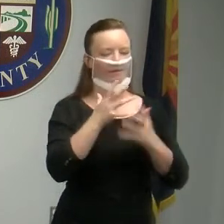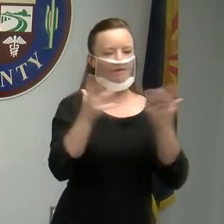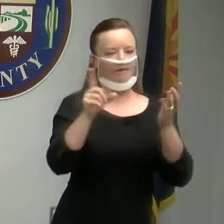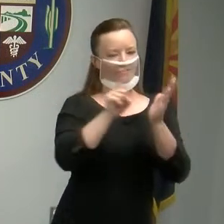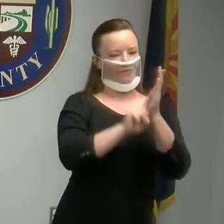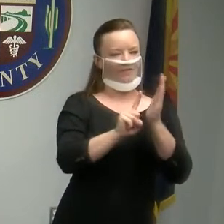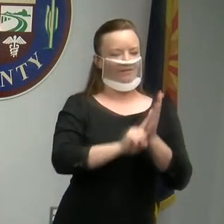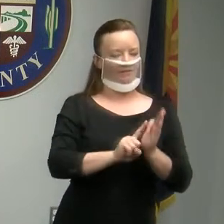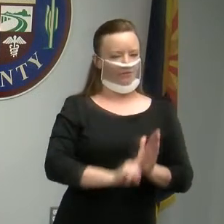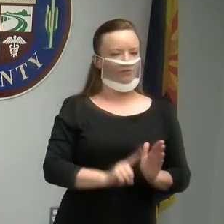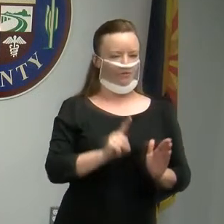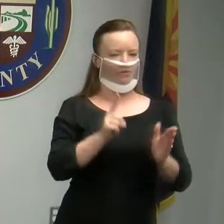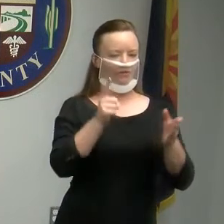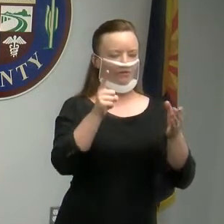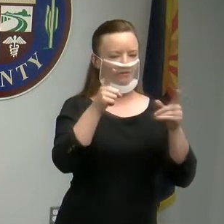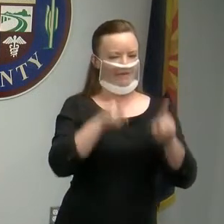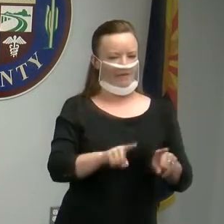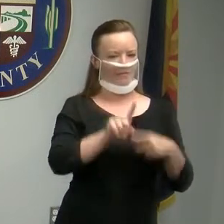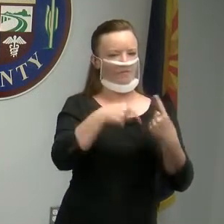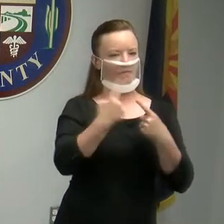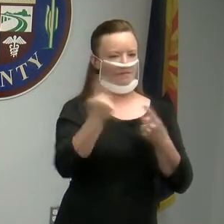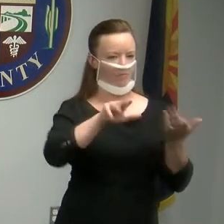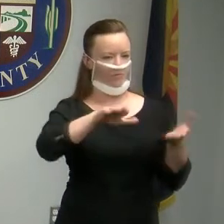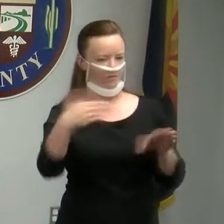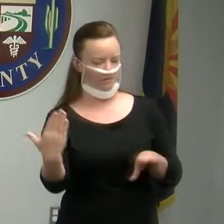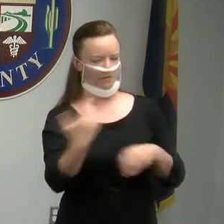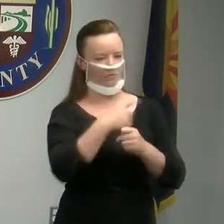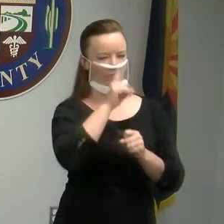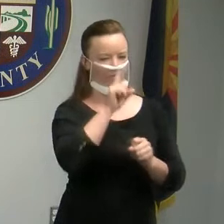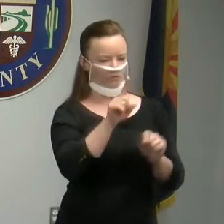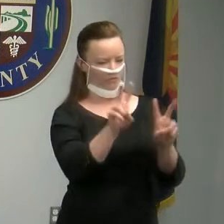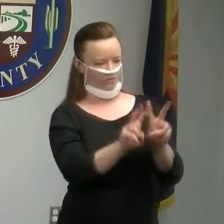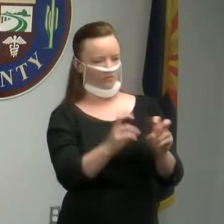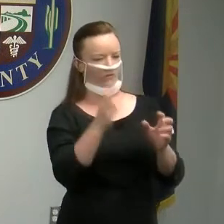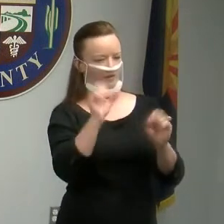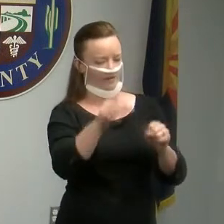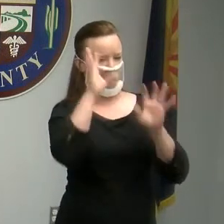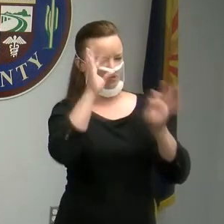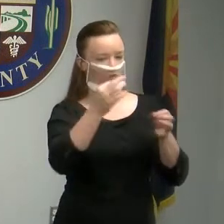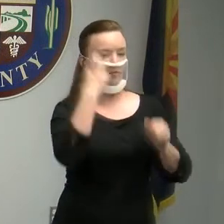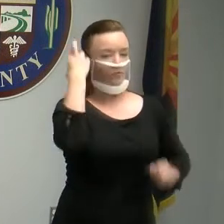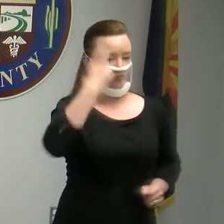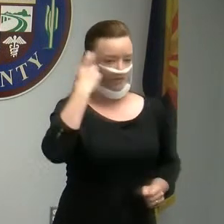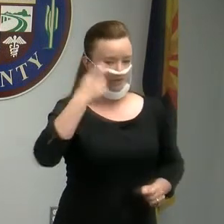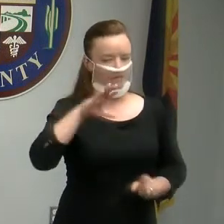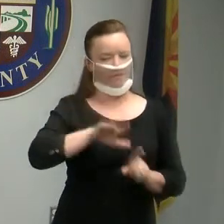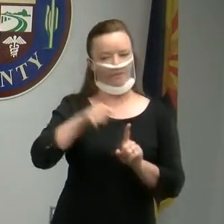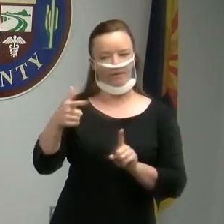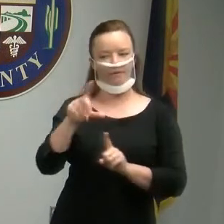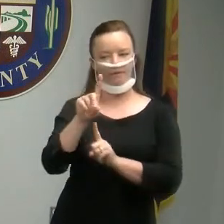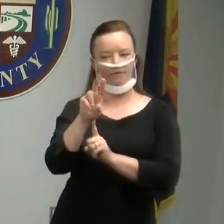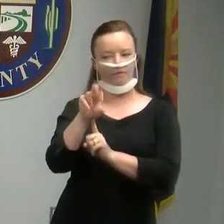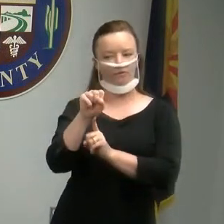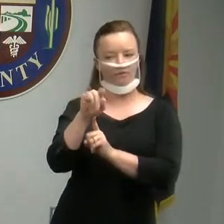especially when we see a large increase. We certainly know COVID is a part of that equation right now. Dr. Sunshine can expand on that a little bit more.